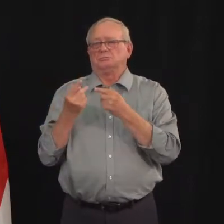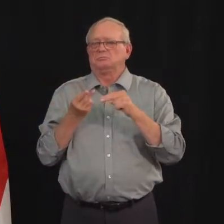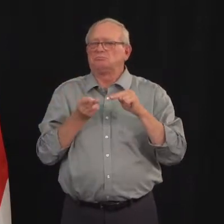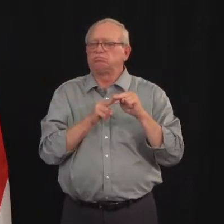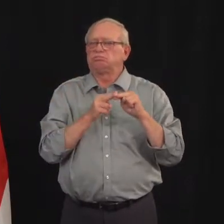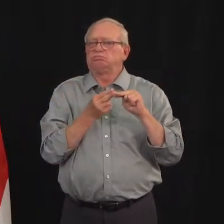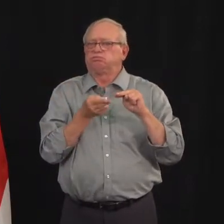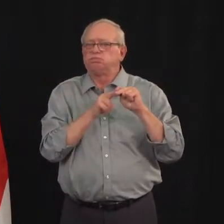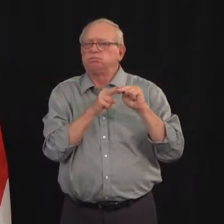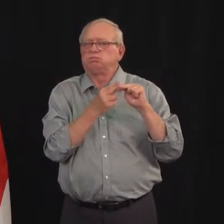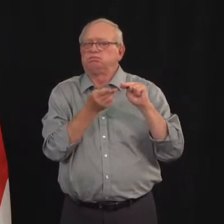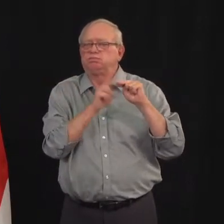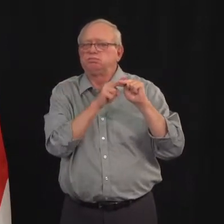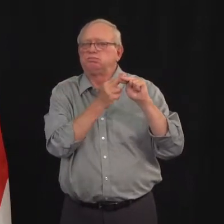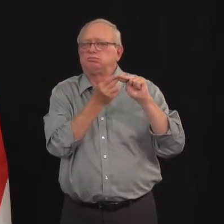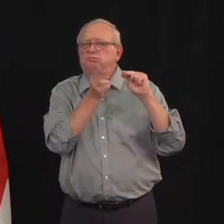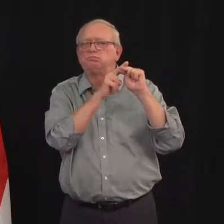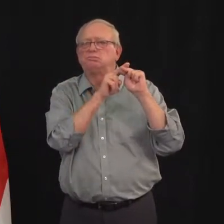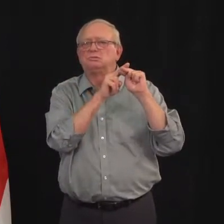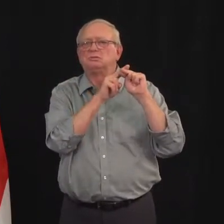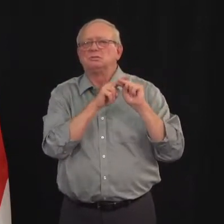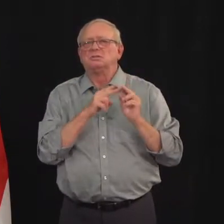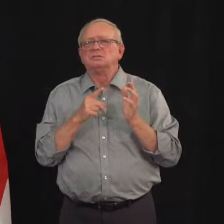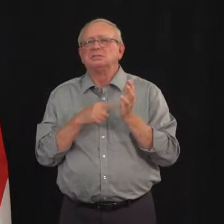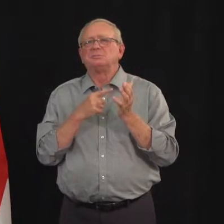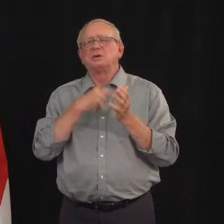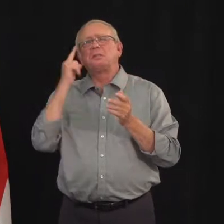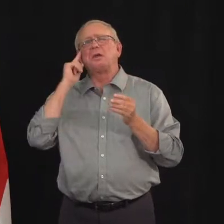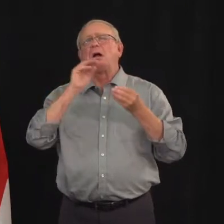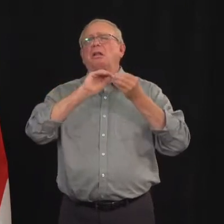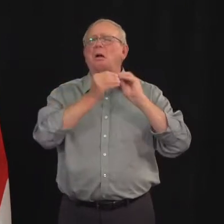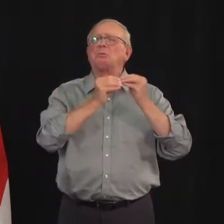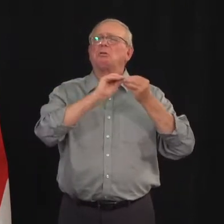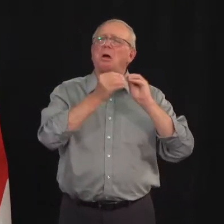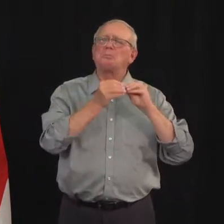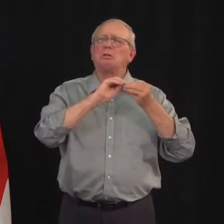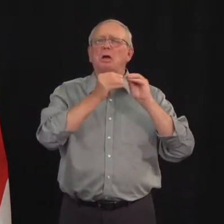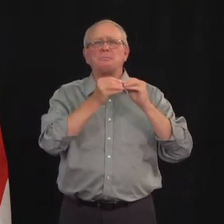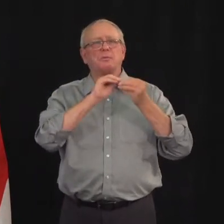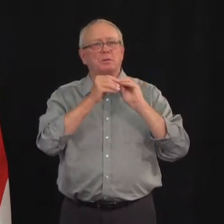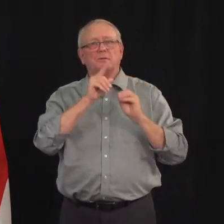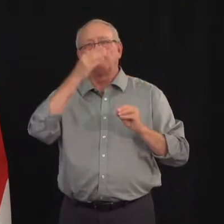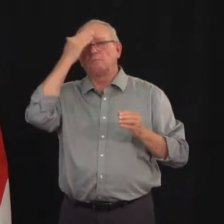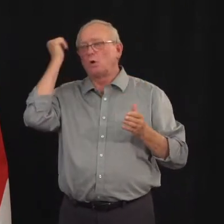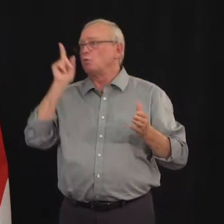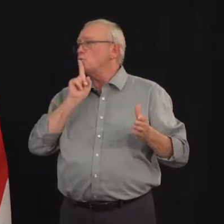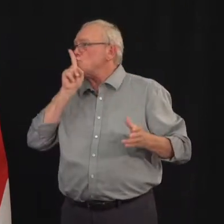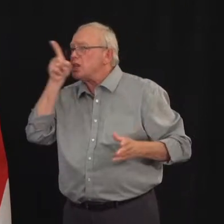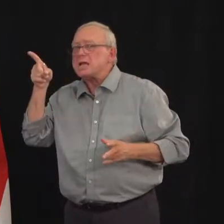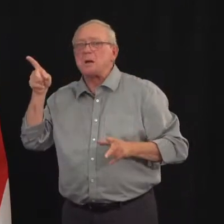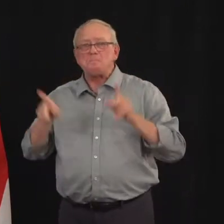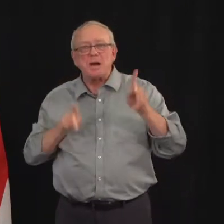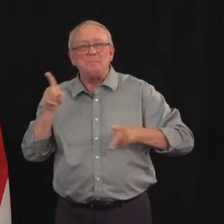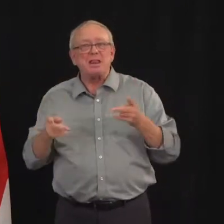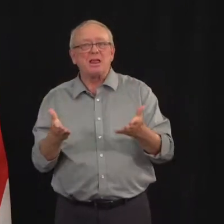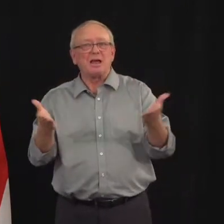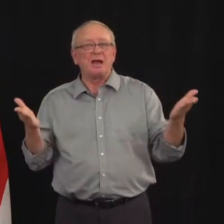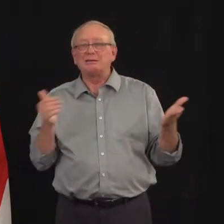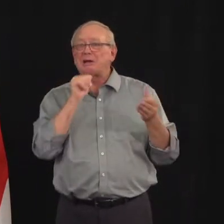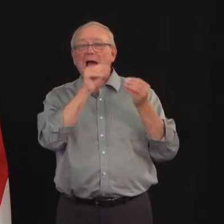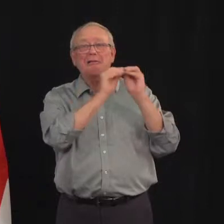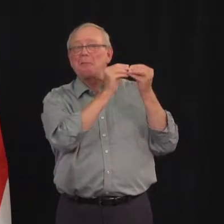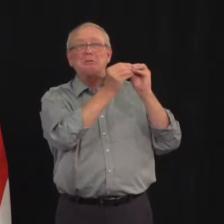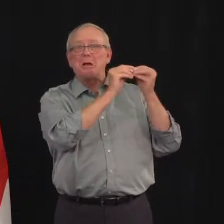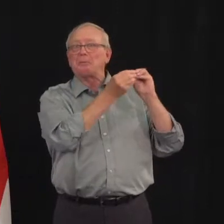real people behind these numbers. It's important for us all to remember that these are real people who caught COVID-19